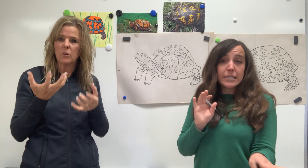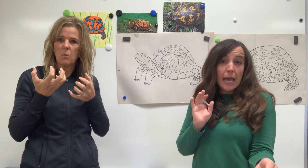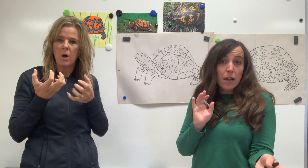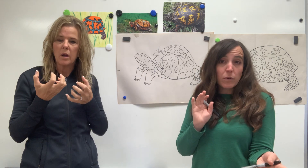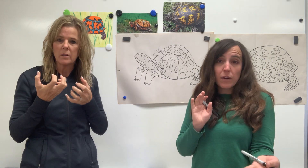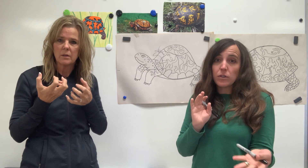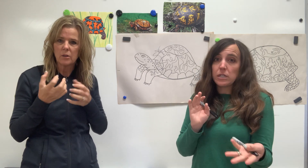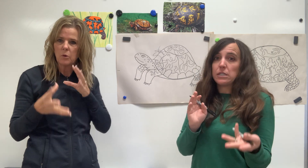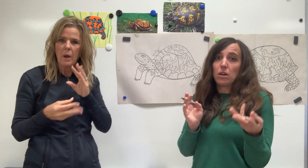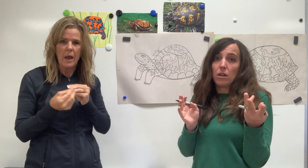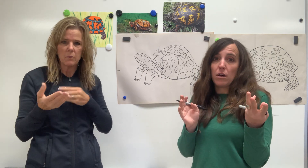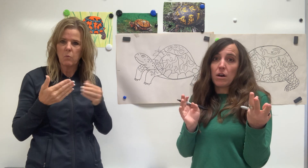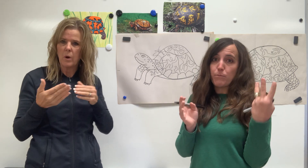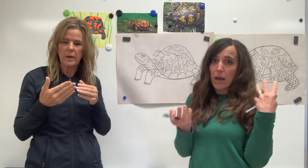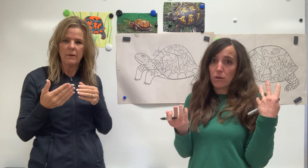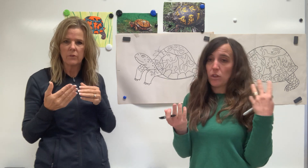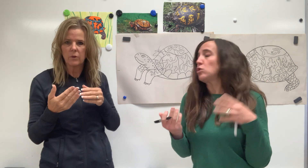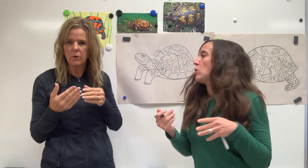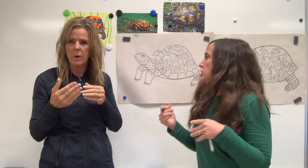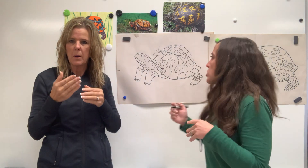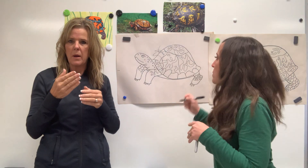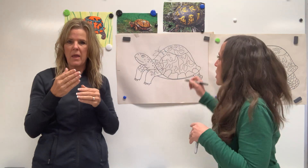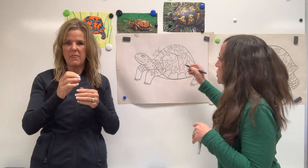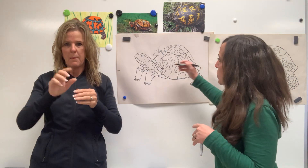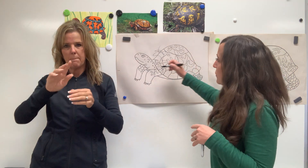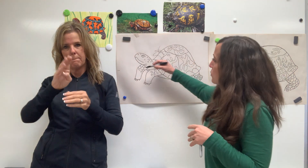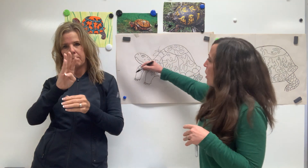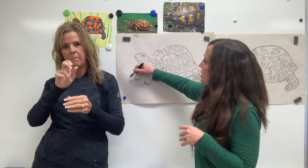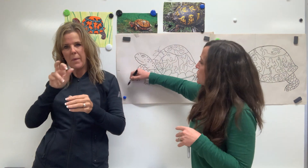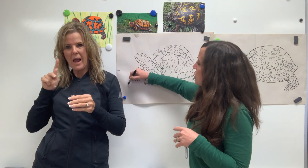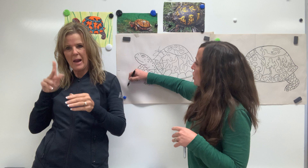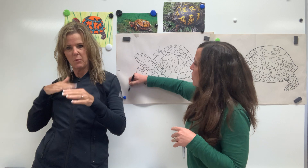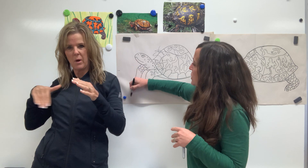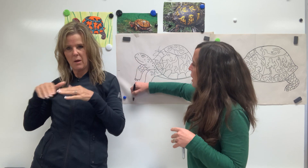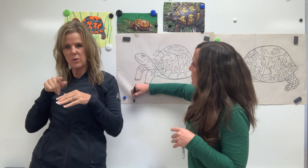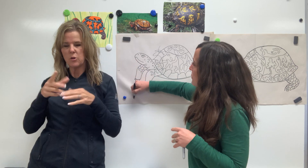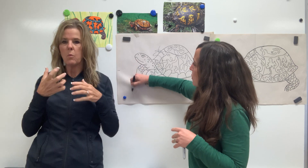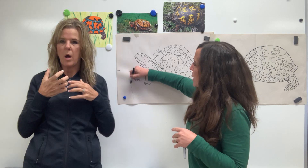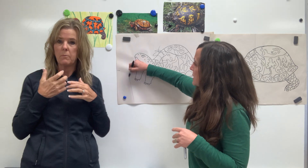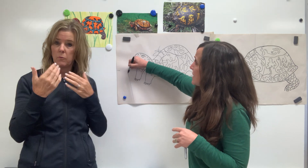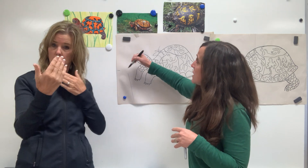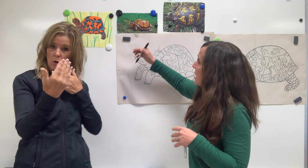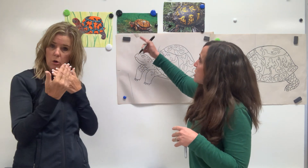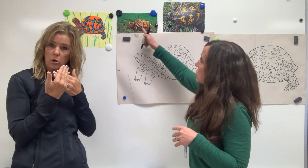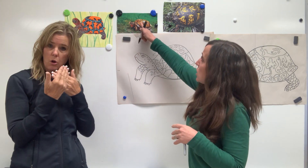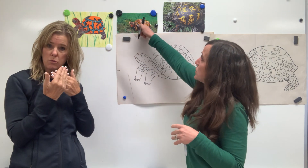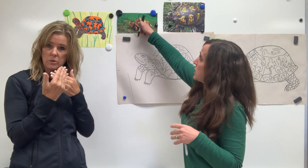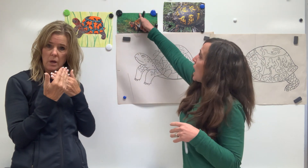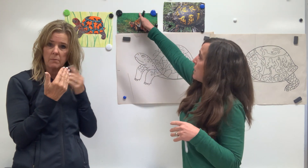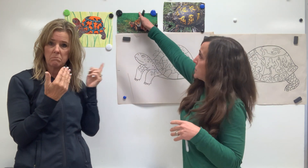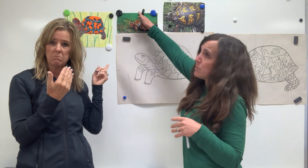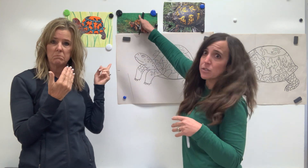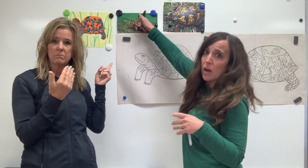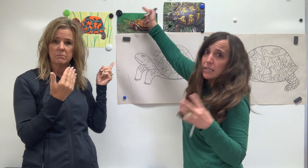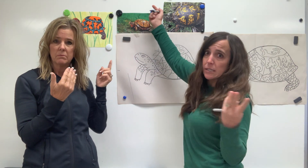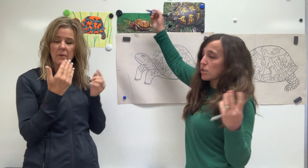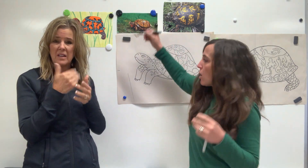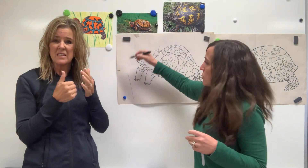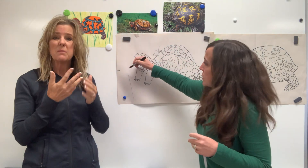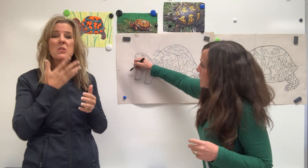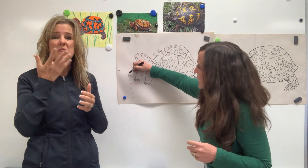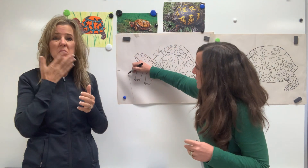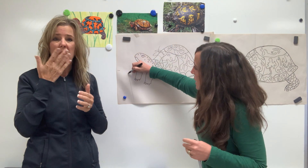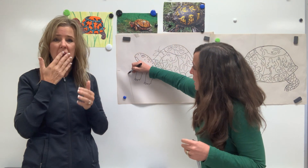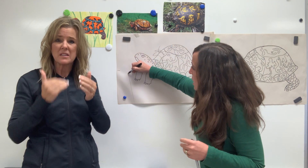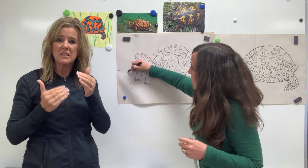You guys add whatever detail of background that you want to do. So if you want just a close-up, you guys, it's a nice close-up. Some of this grass is